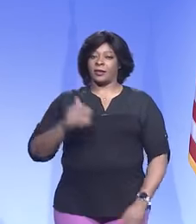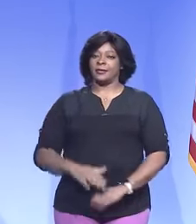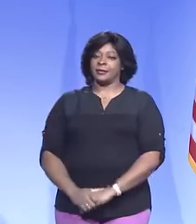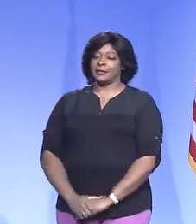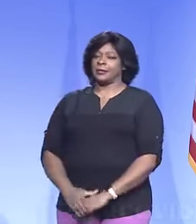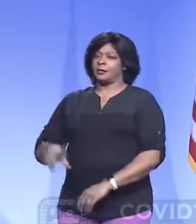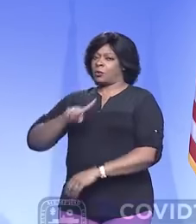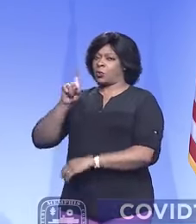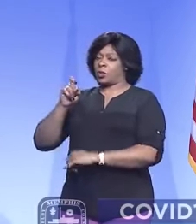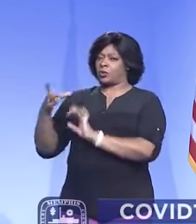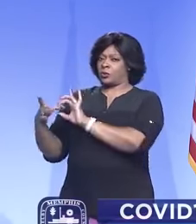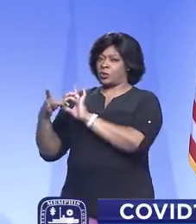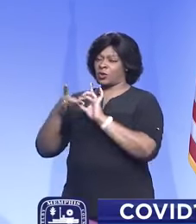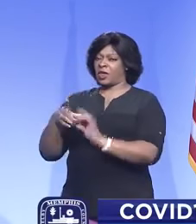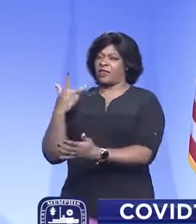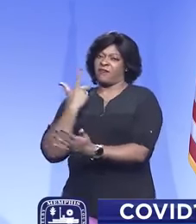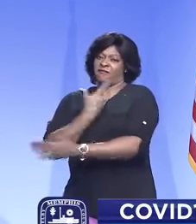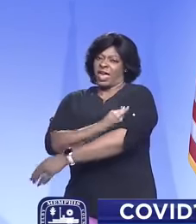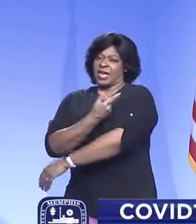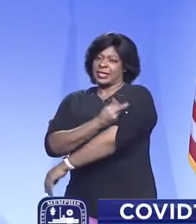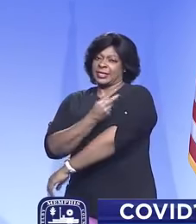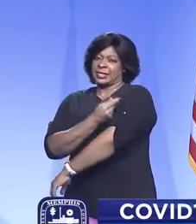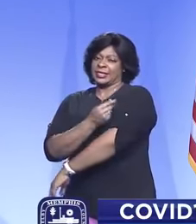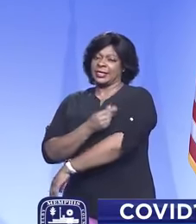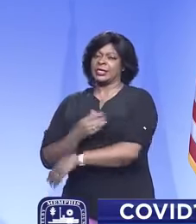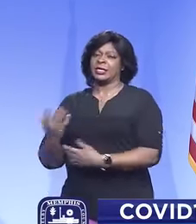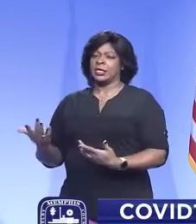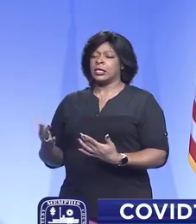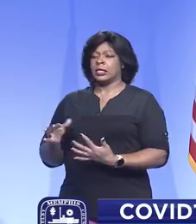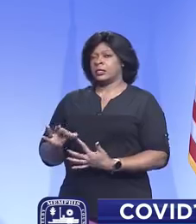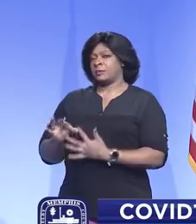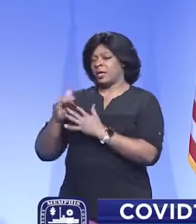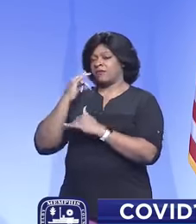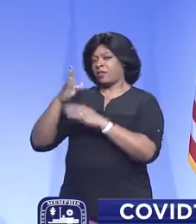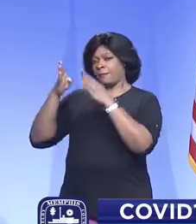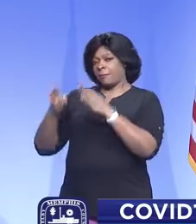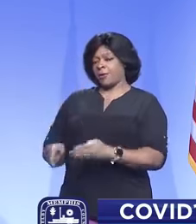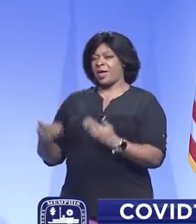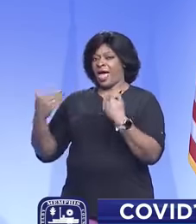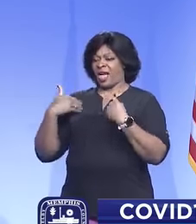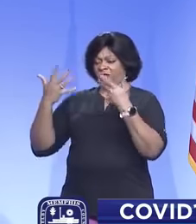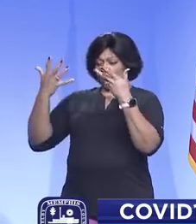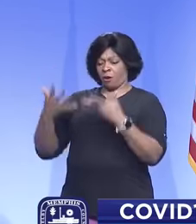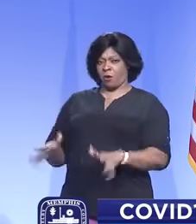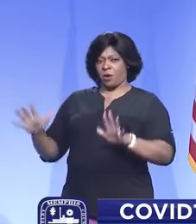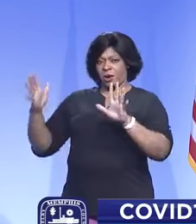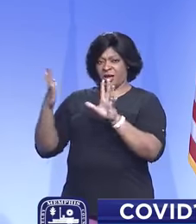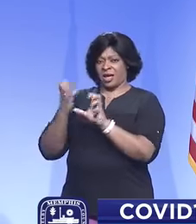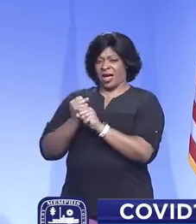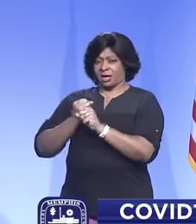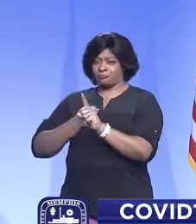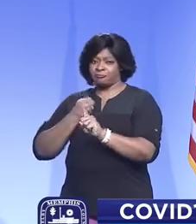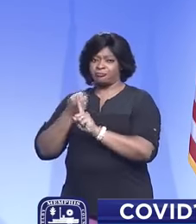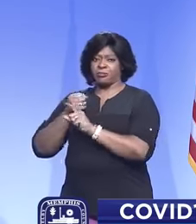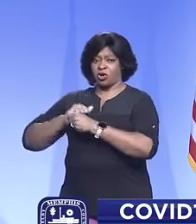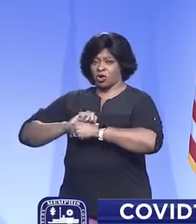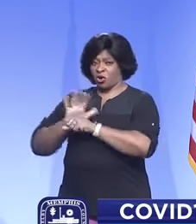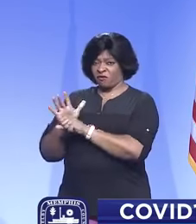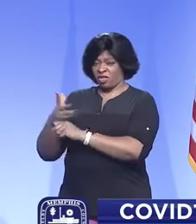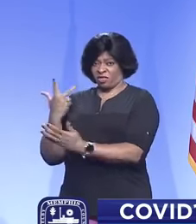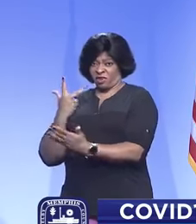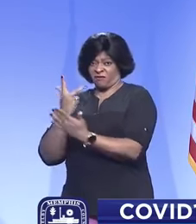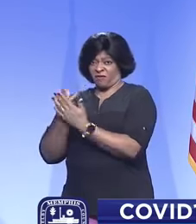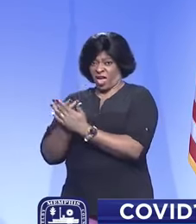My question is regarding vaccines. In particular, if a person has already got COVID, will a